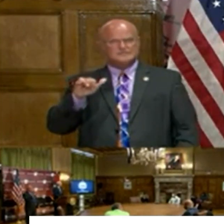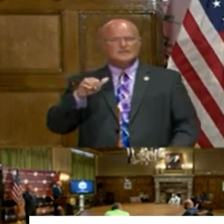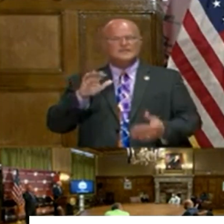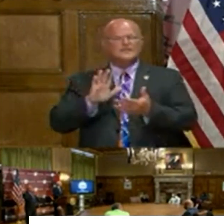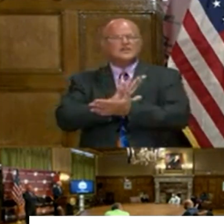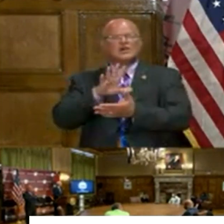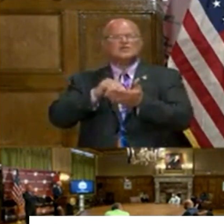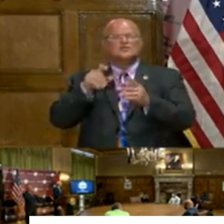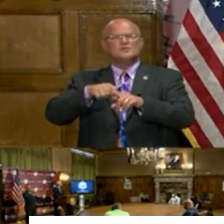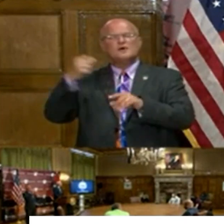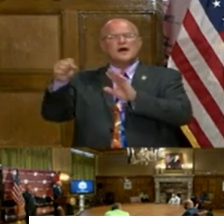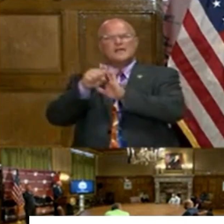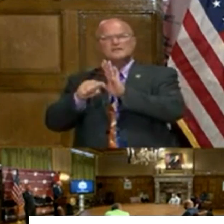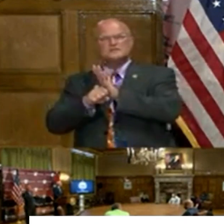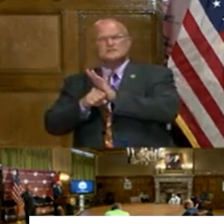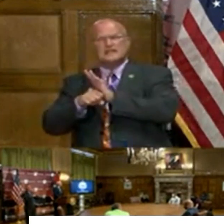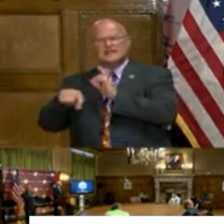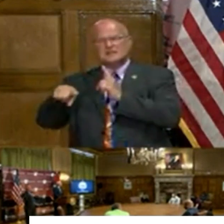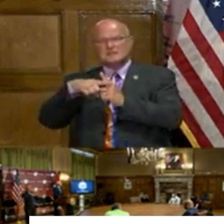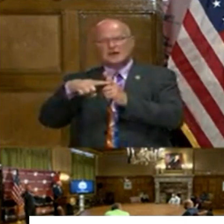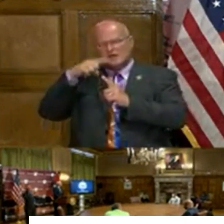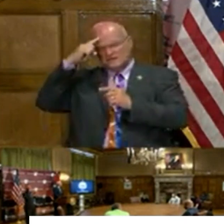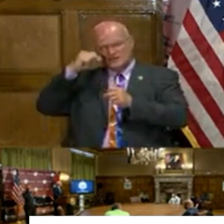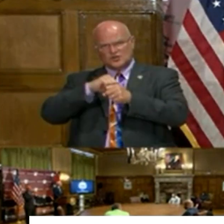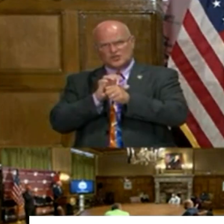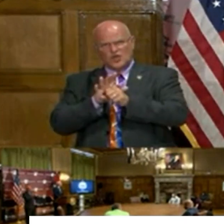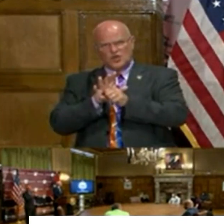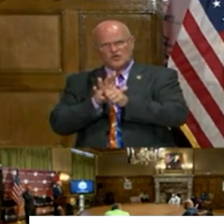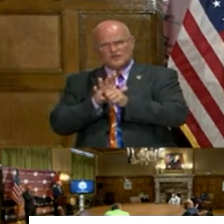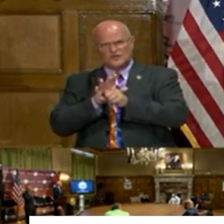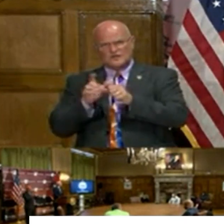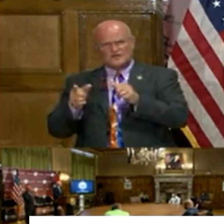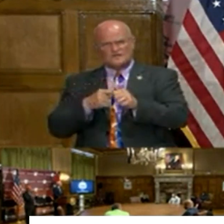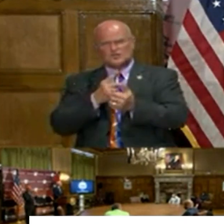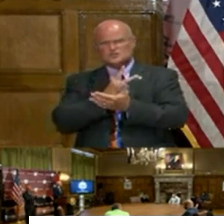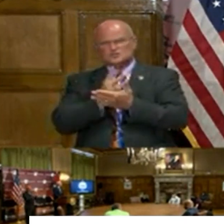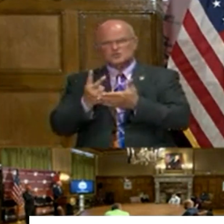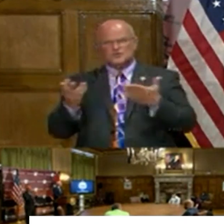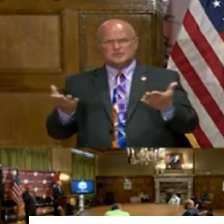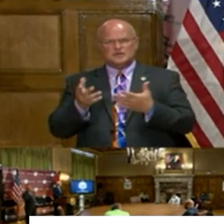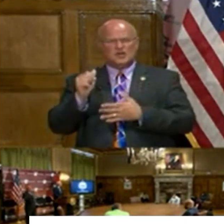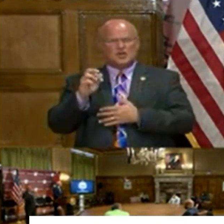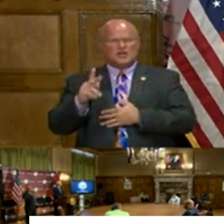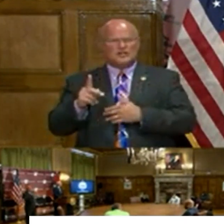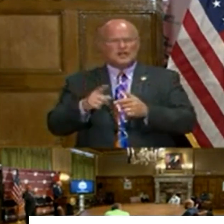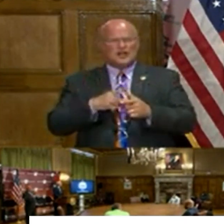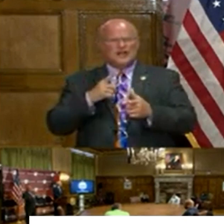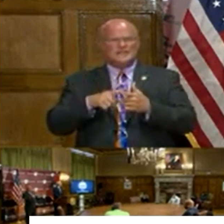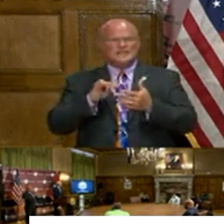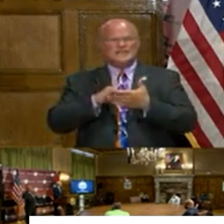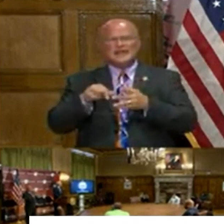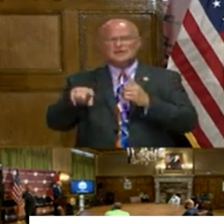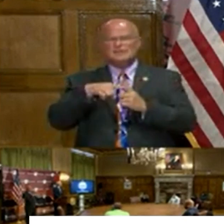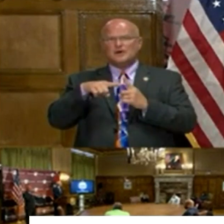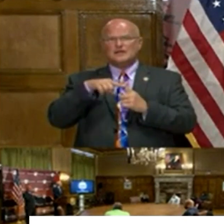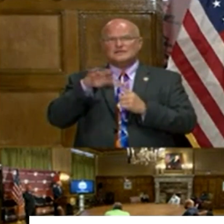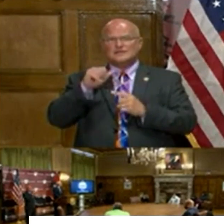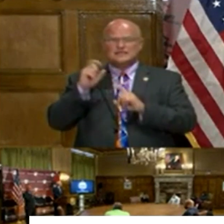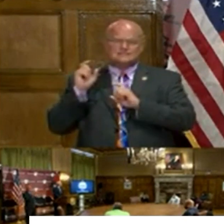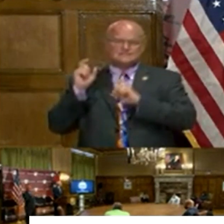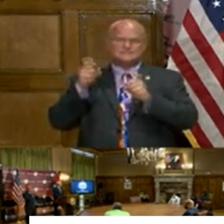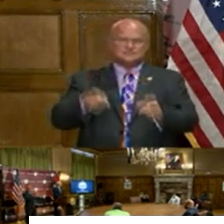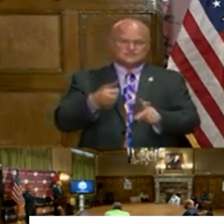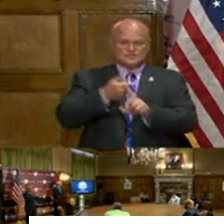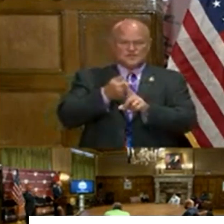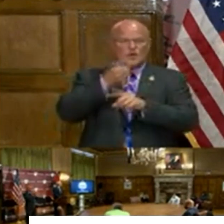student from another state tests positive for COVID within the first 2 weeks of being here in Arkansas, then that positive case will be attributed to